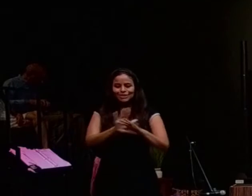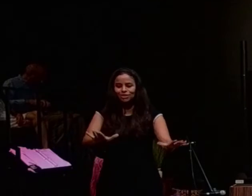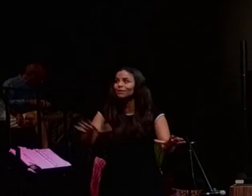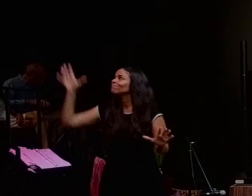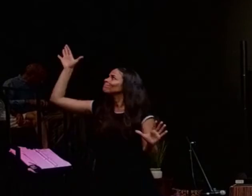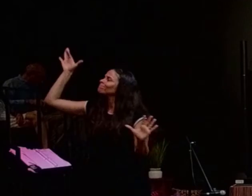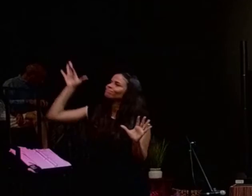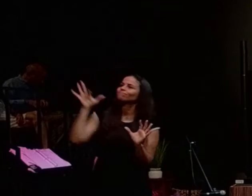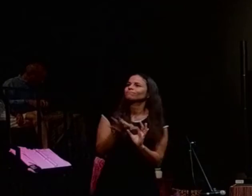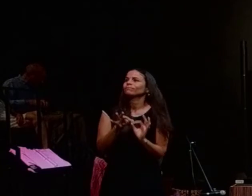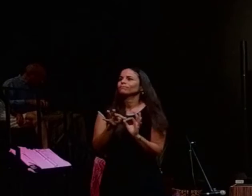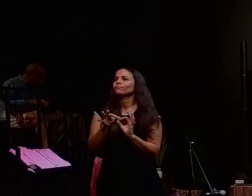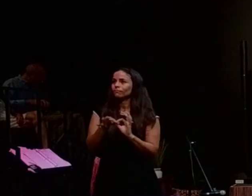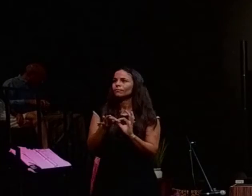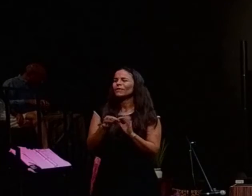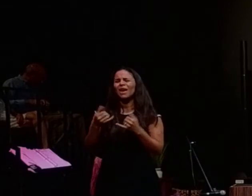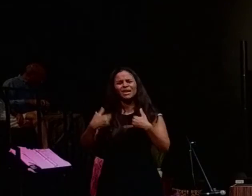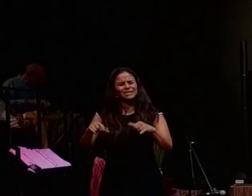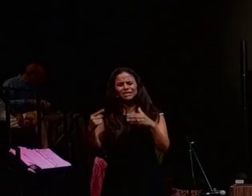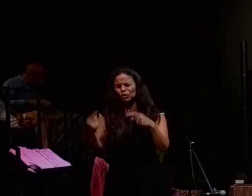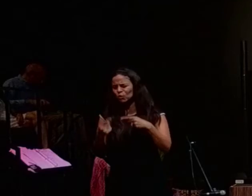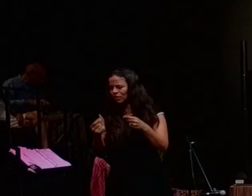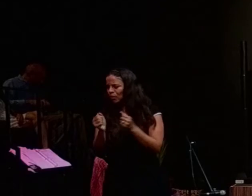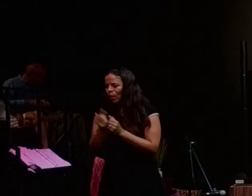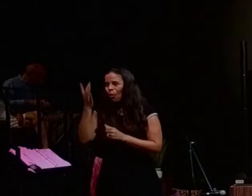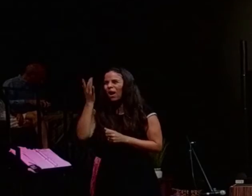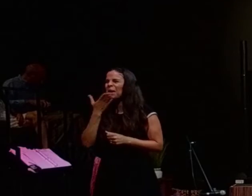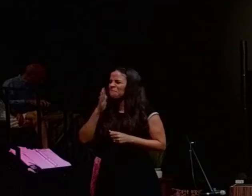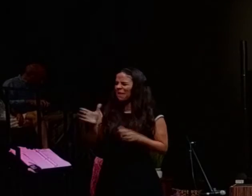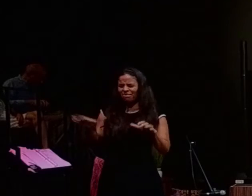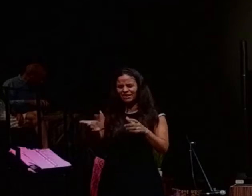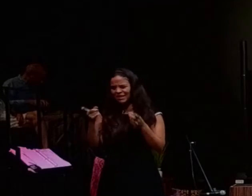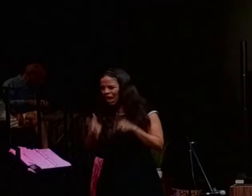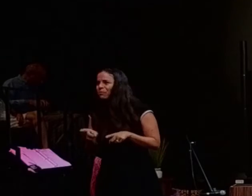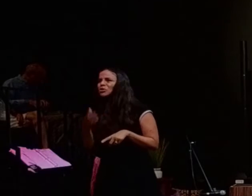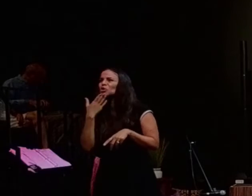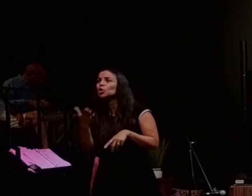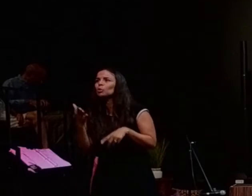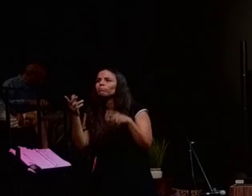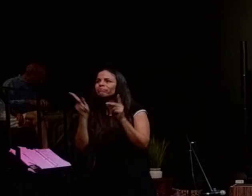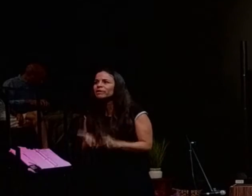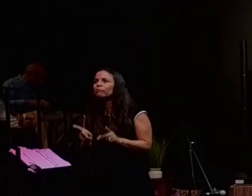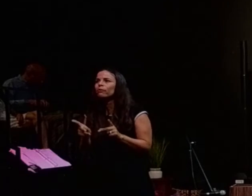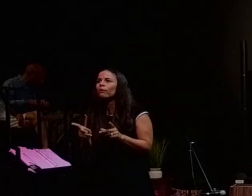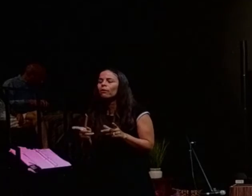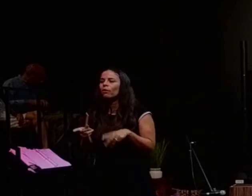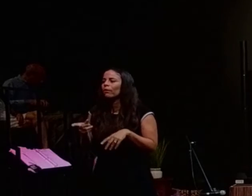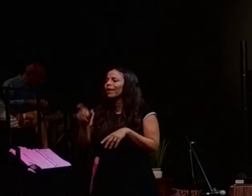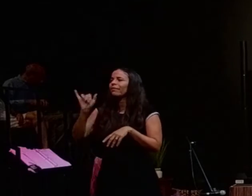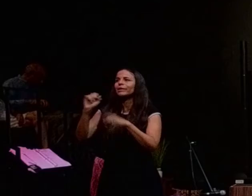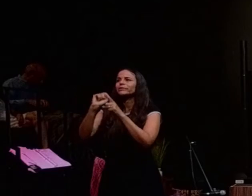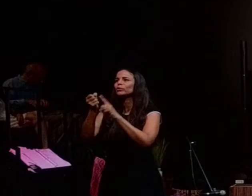You know, I still wrestle with why bad things happen to good people. You know, I still work part-time on the ambulance, and every now and again I'll get something. I'm like, I don't get it. I